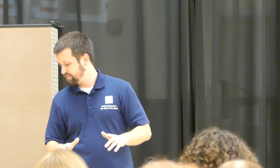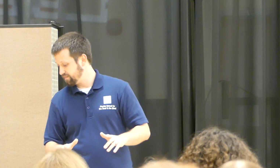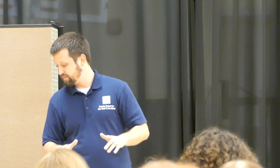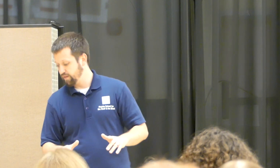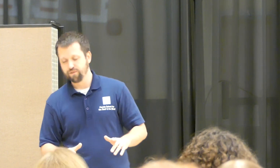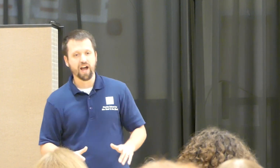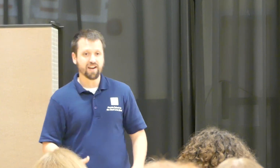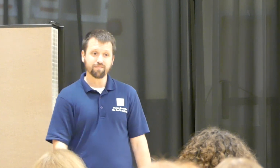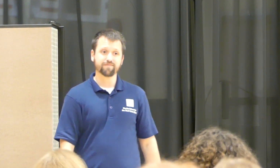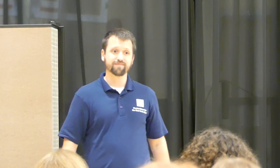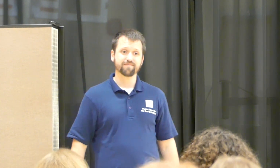fine.